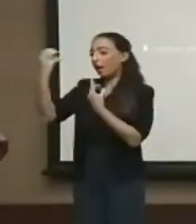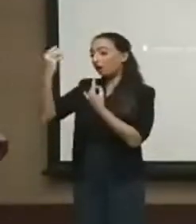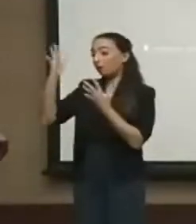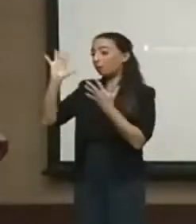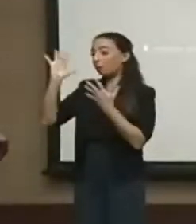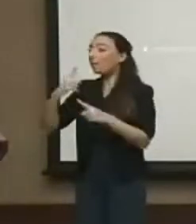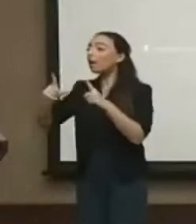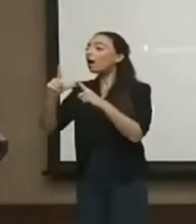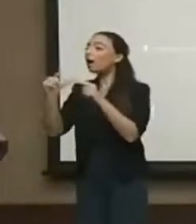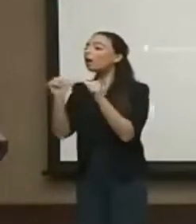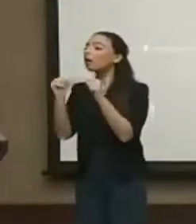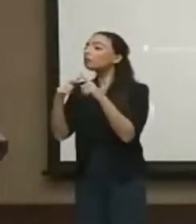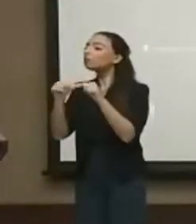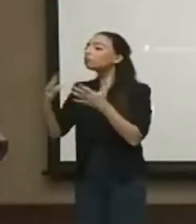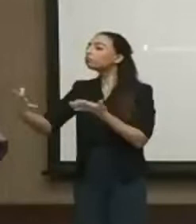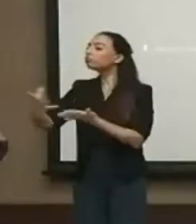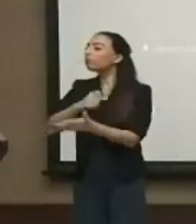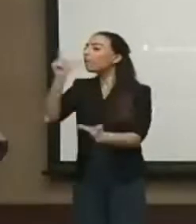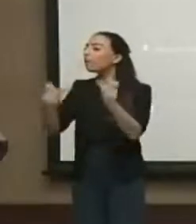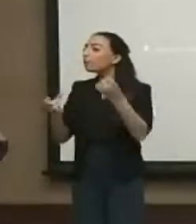never captured.